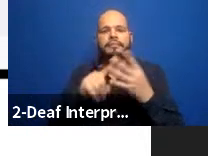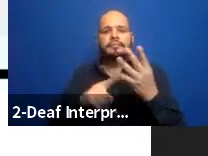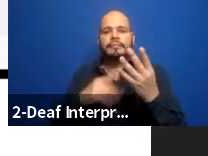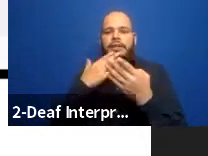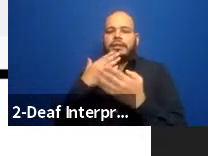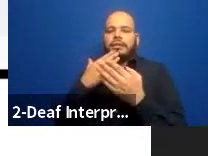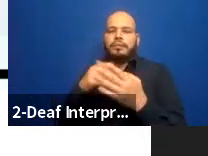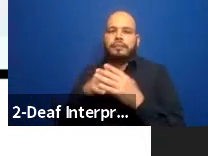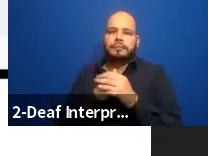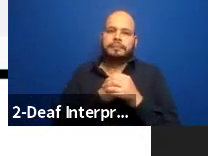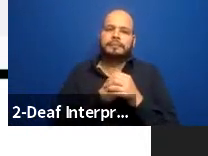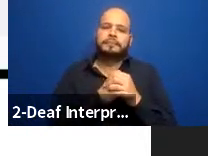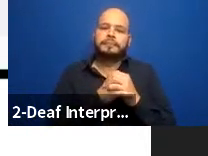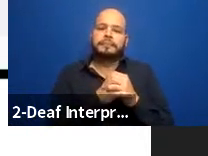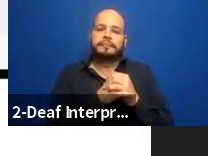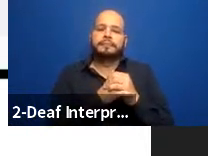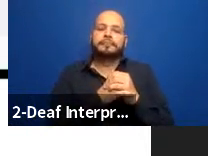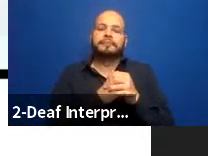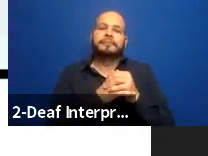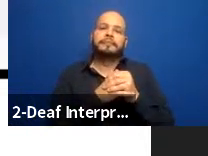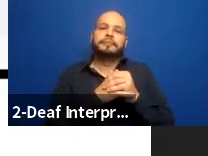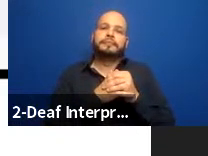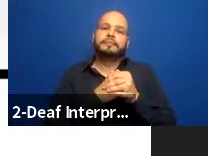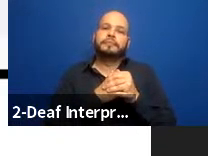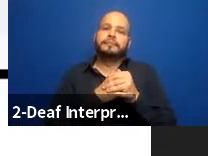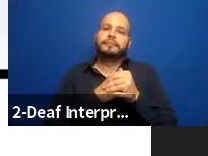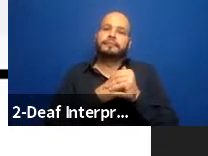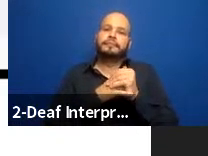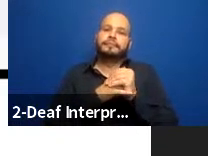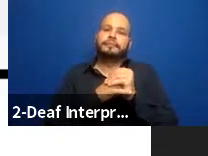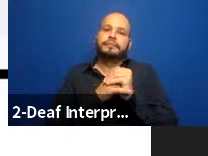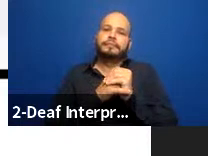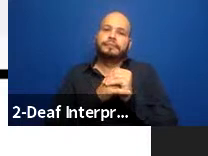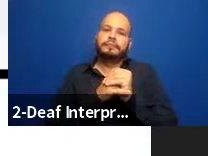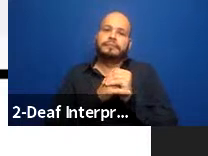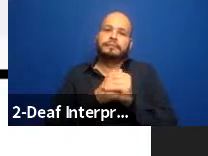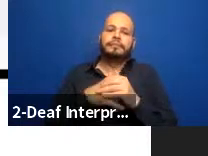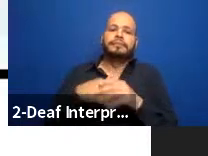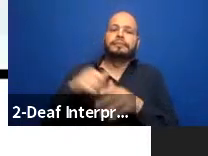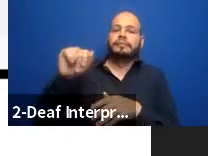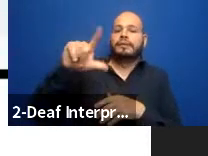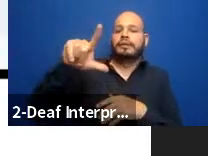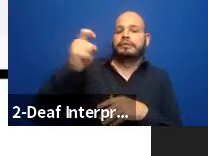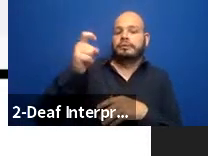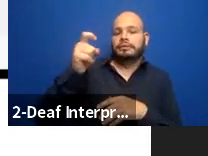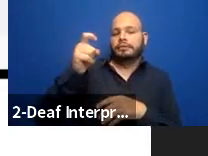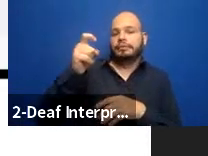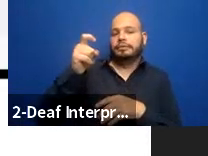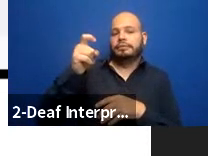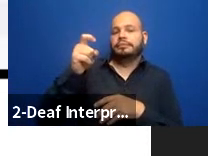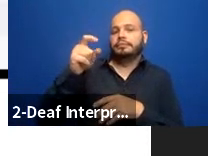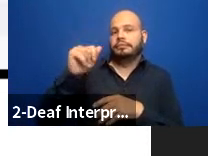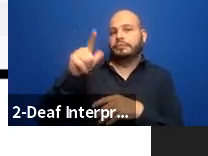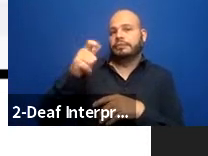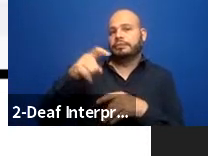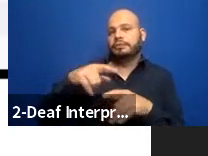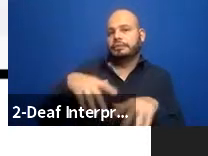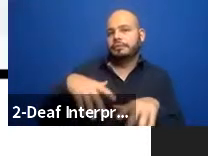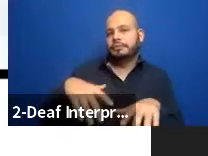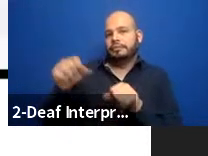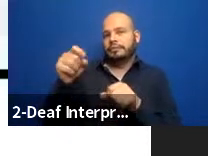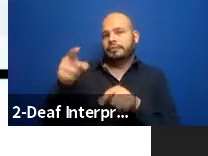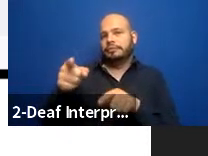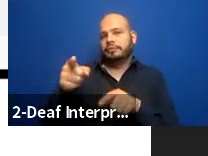let Alex Altoro and Guillaume introduce themselves. We